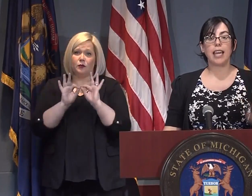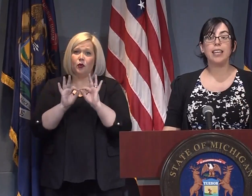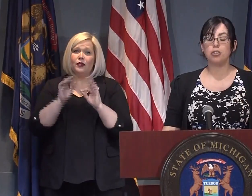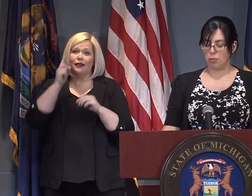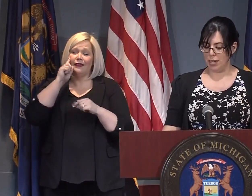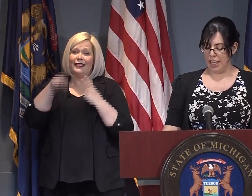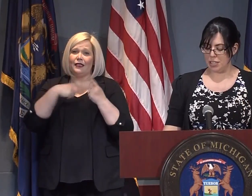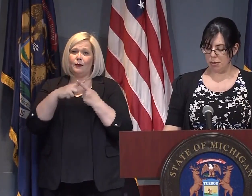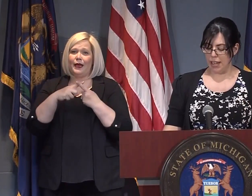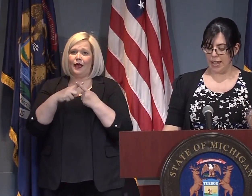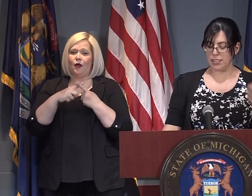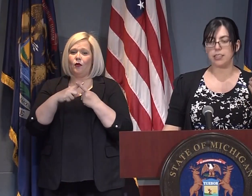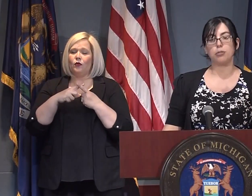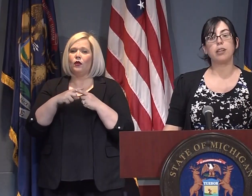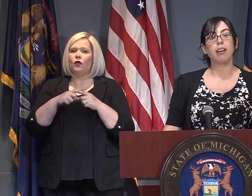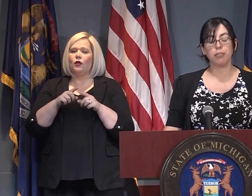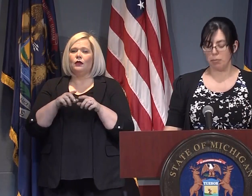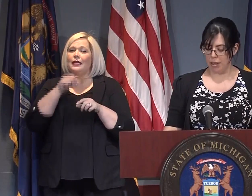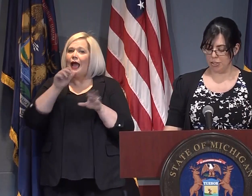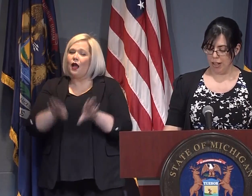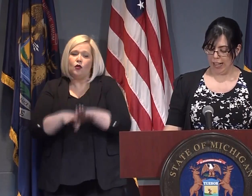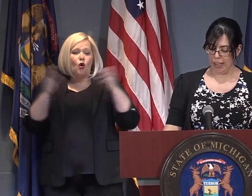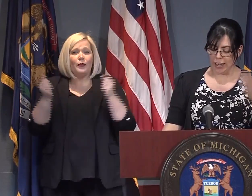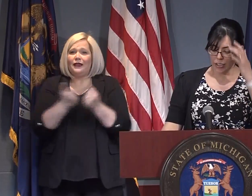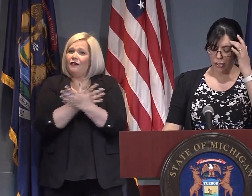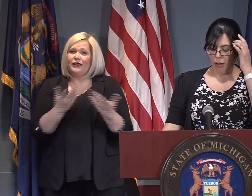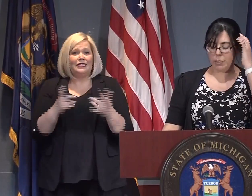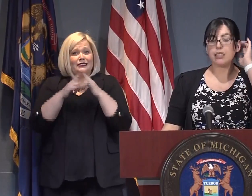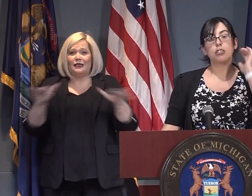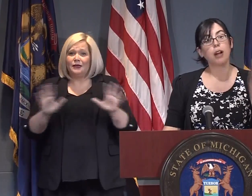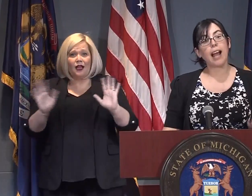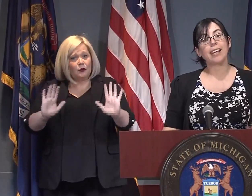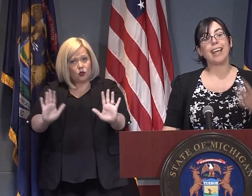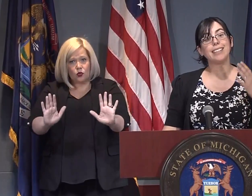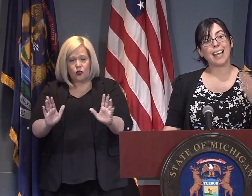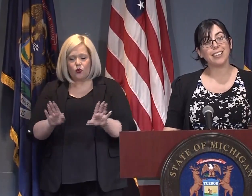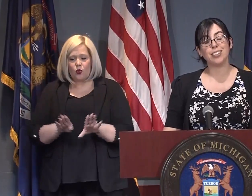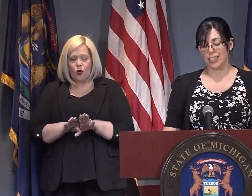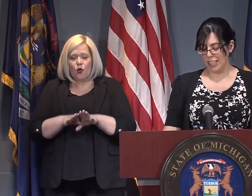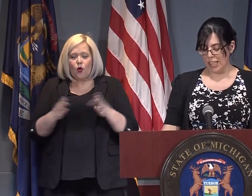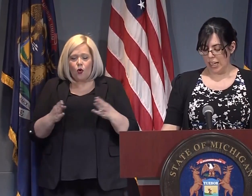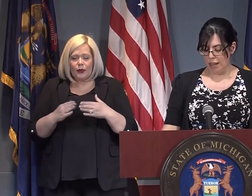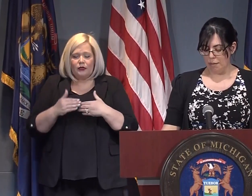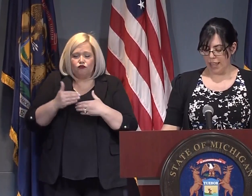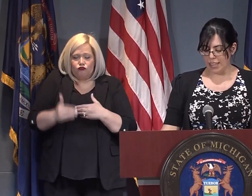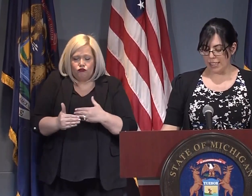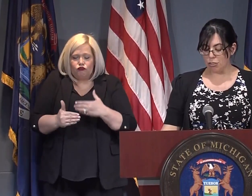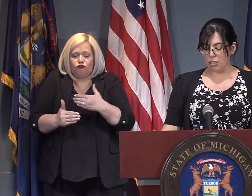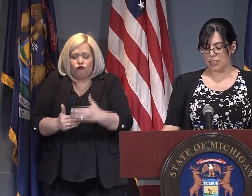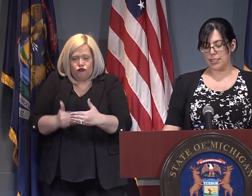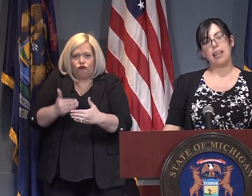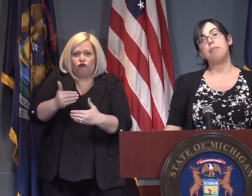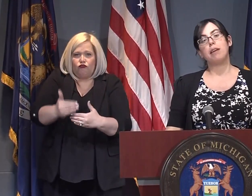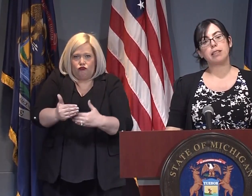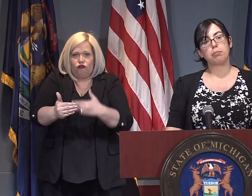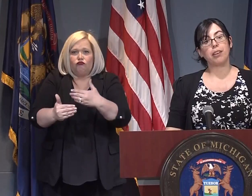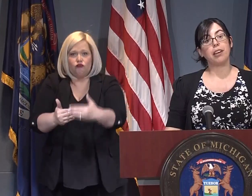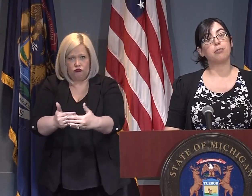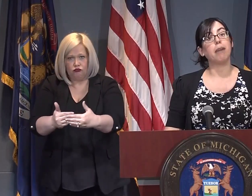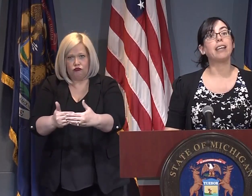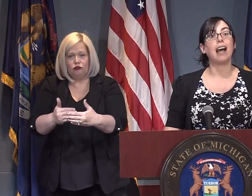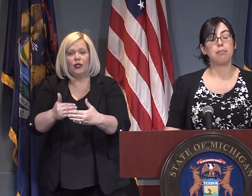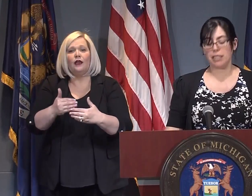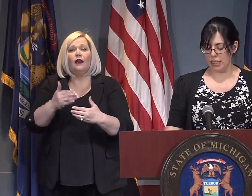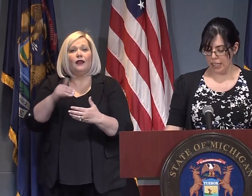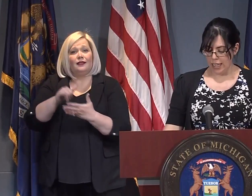about staged re-engagement and to do careful monitoring so that we can track and handle any increases in epidemic spread